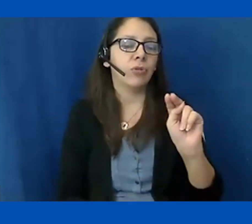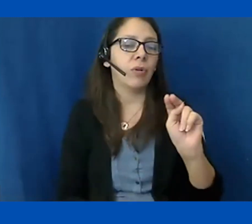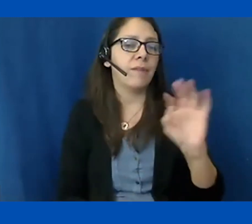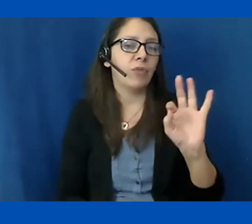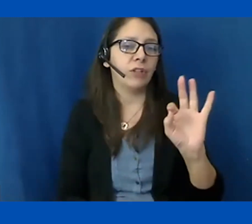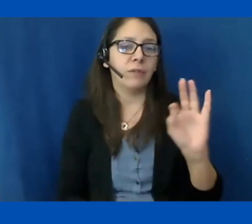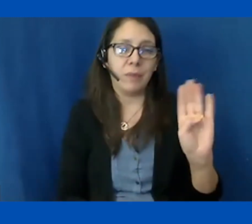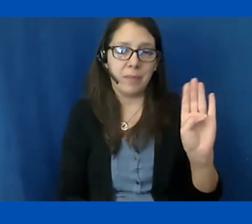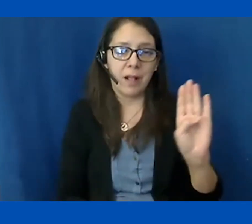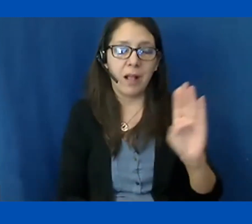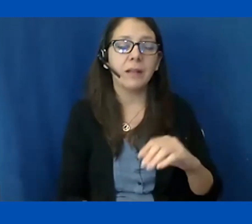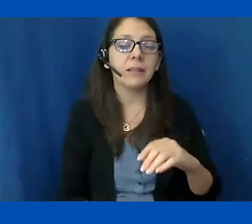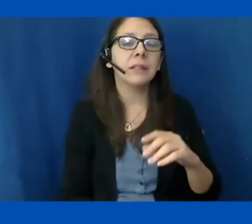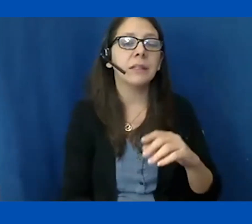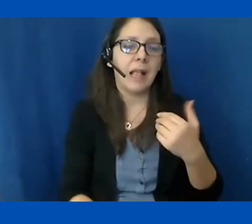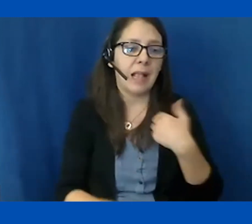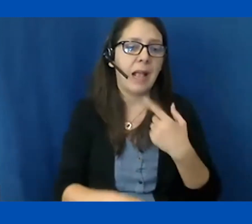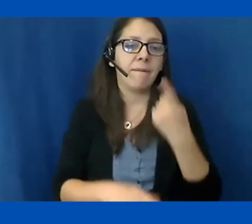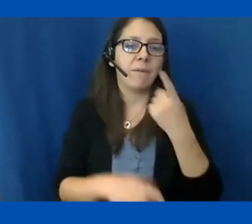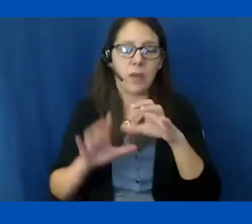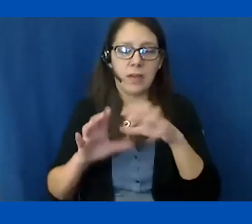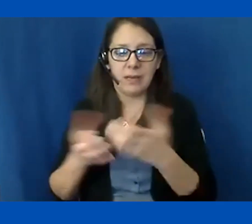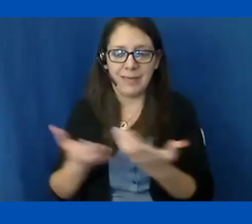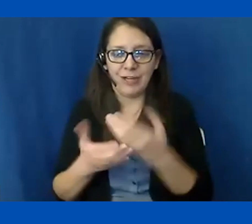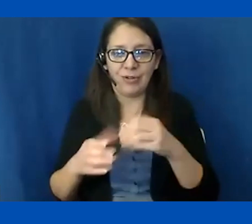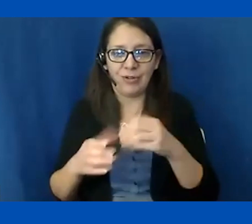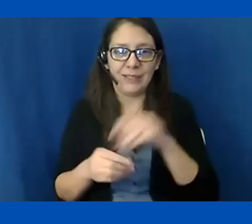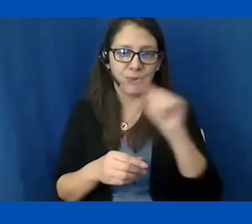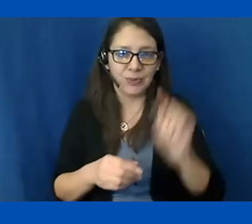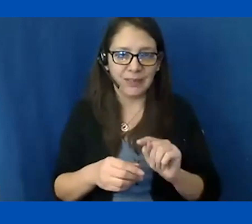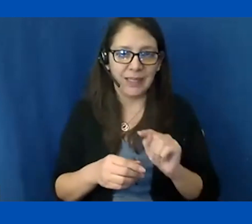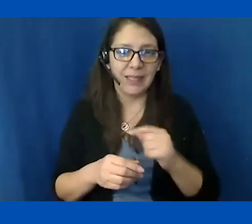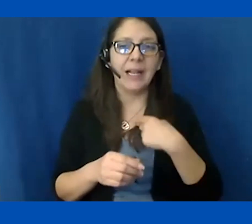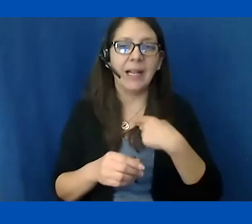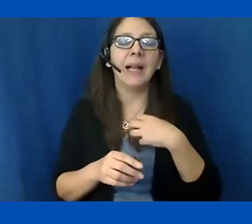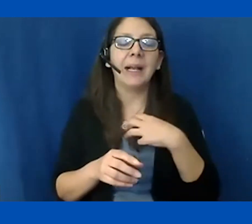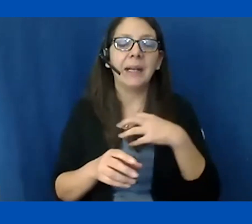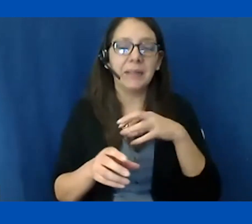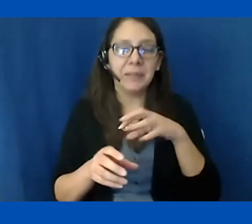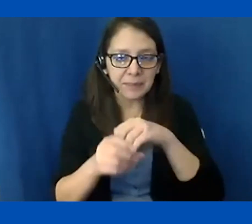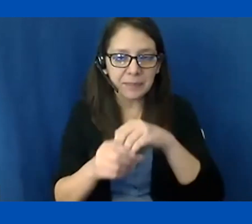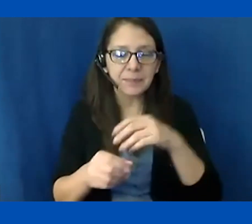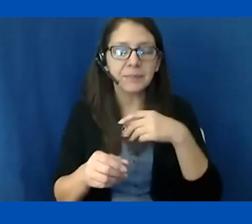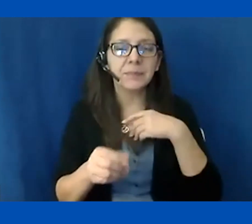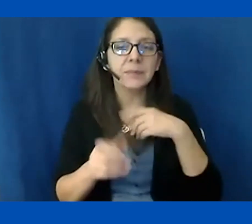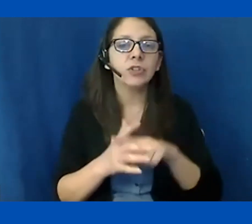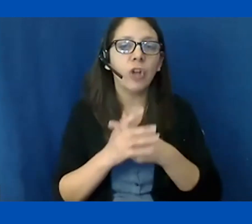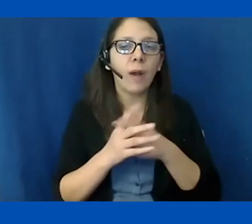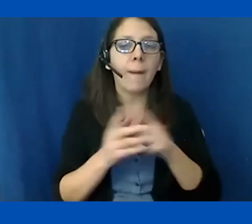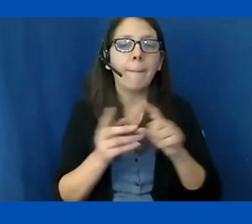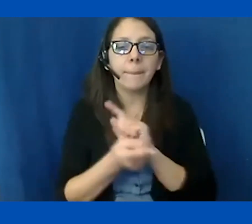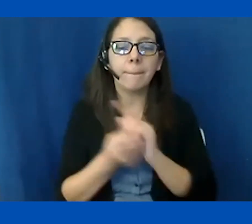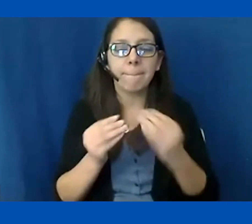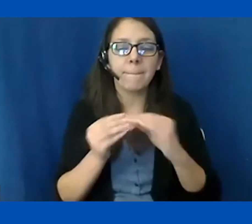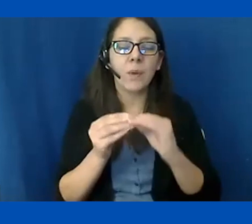the president of the chapter in Tucson's. But what happens is I started meeting more blind people and everything